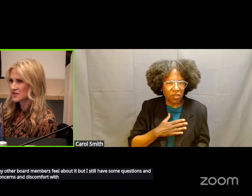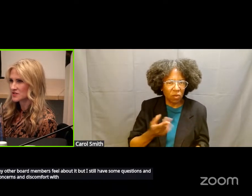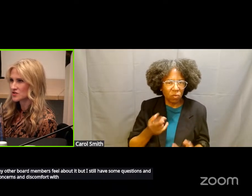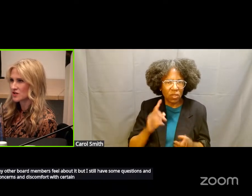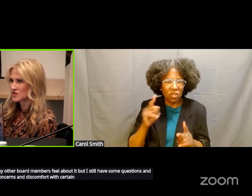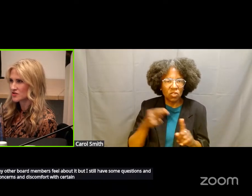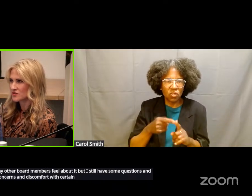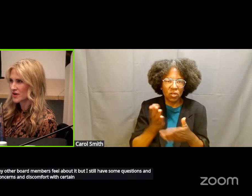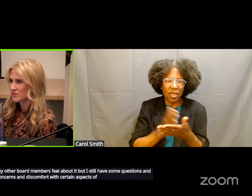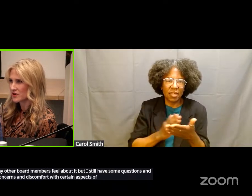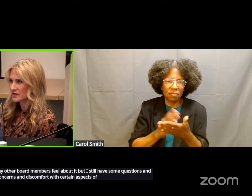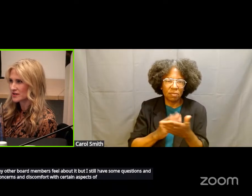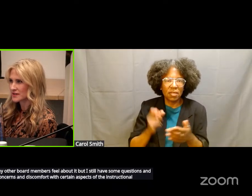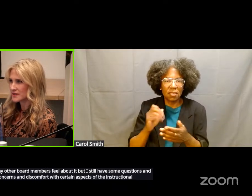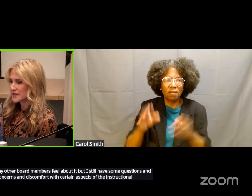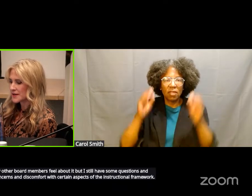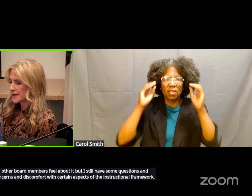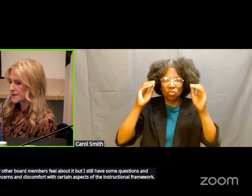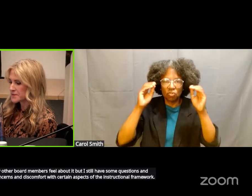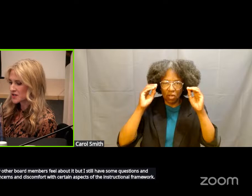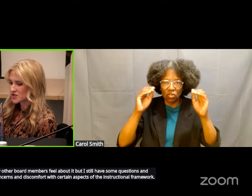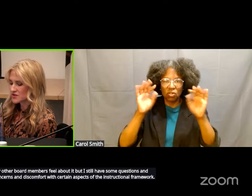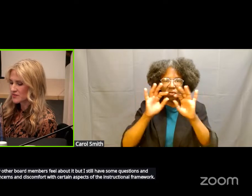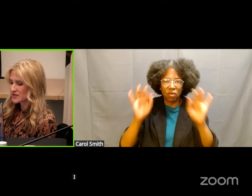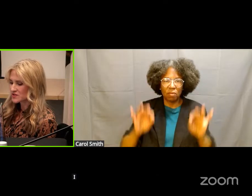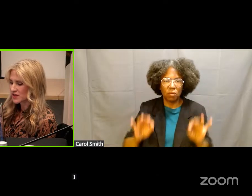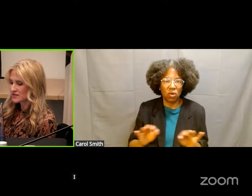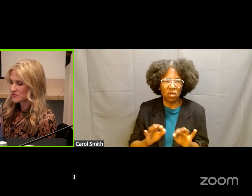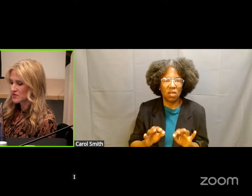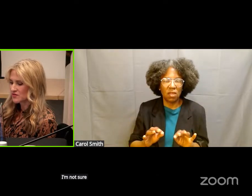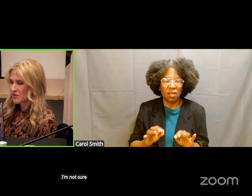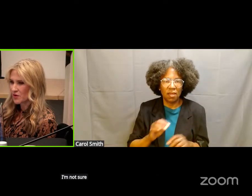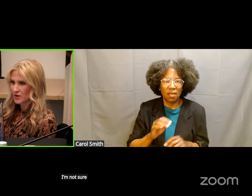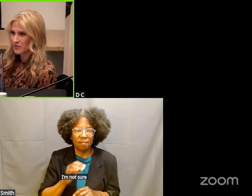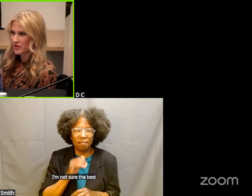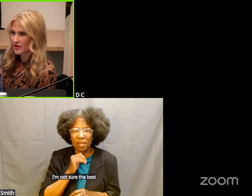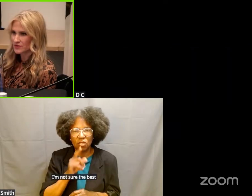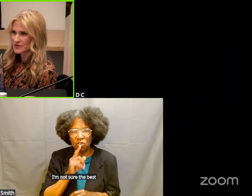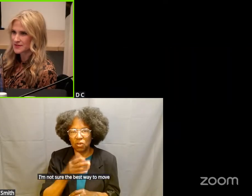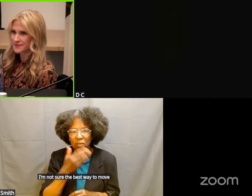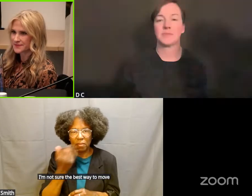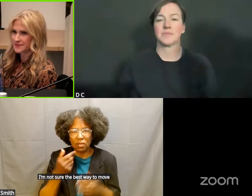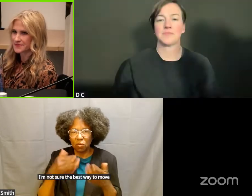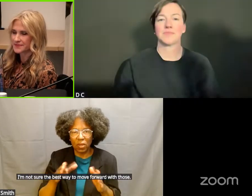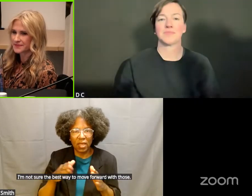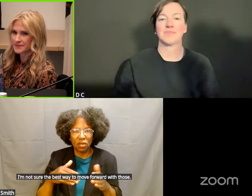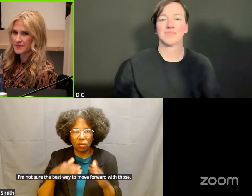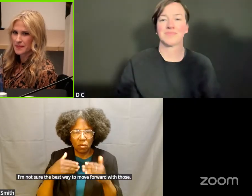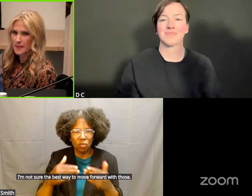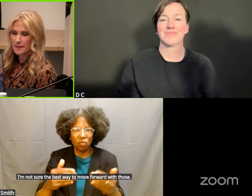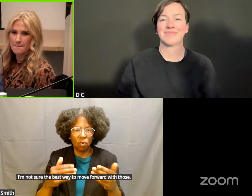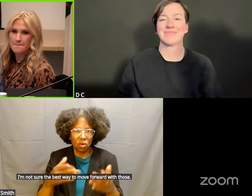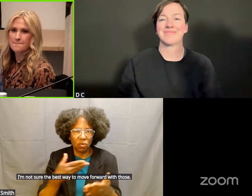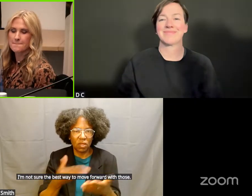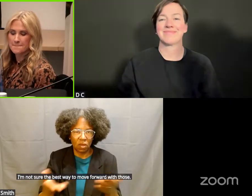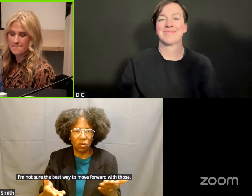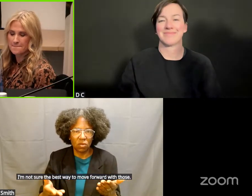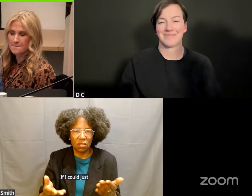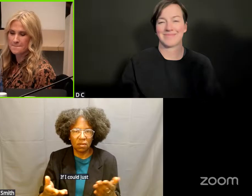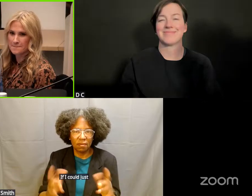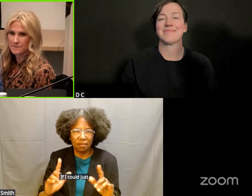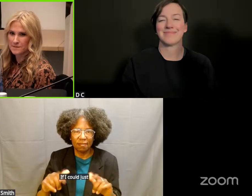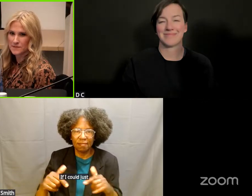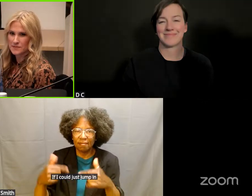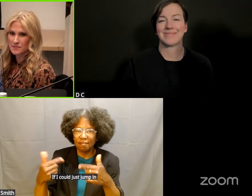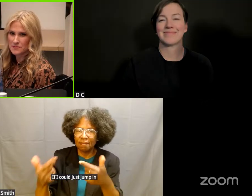of the instructional framework. I'm not sure the best way to move forward with those. If I could just jump in, Mhm.